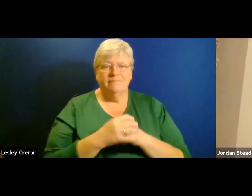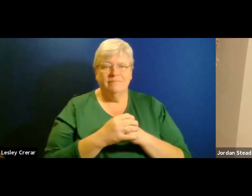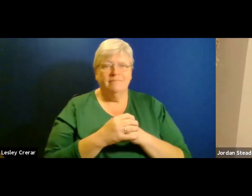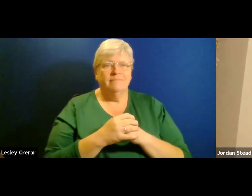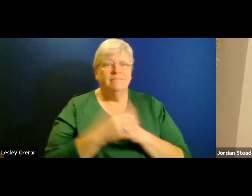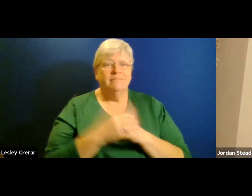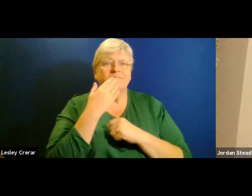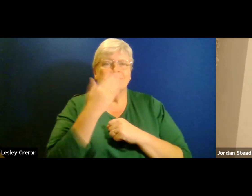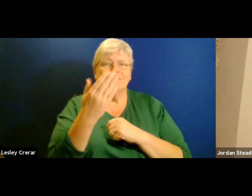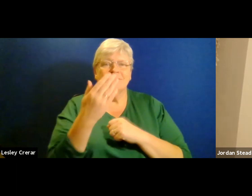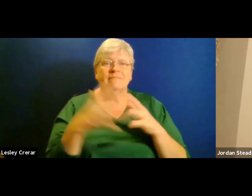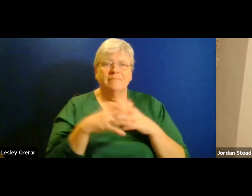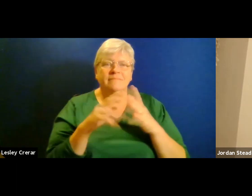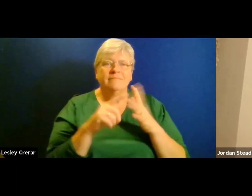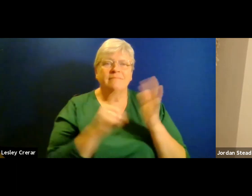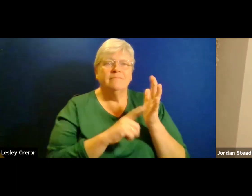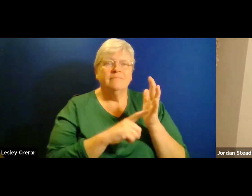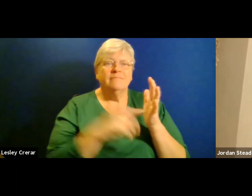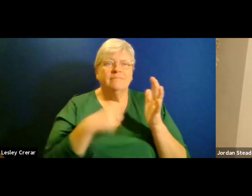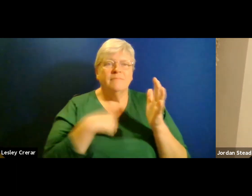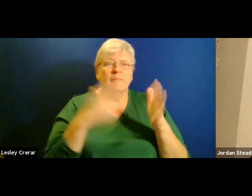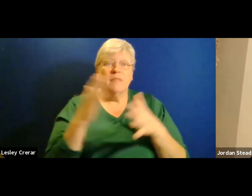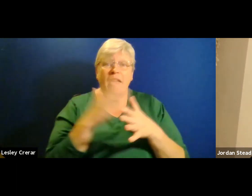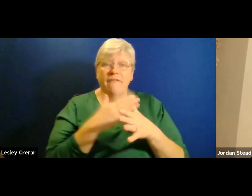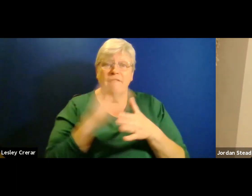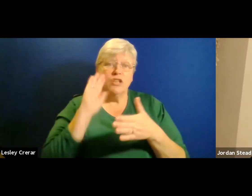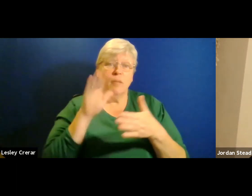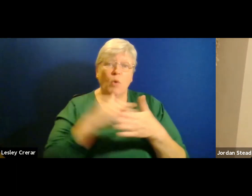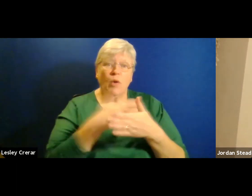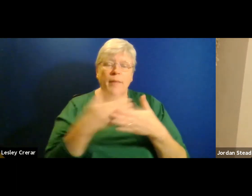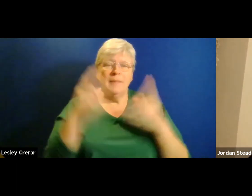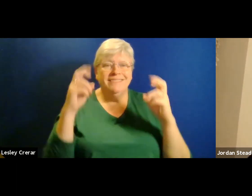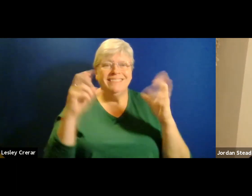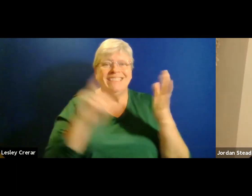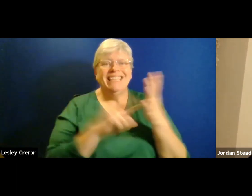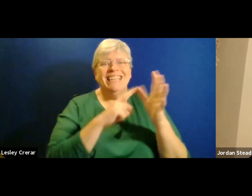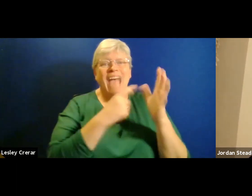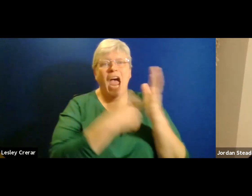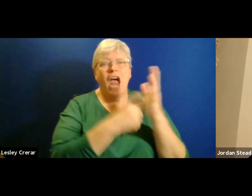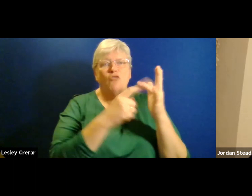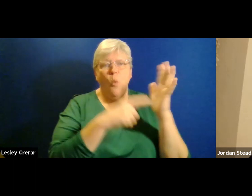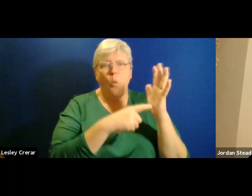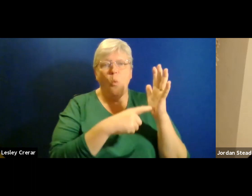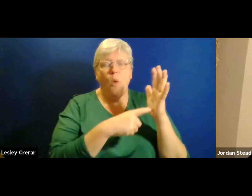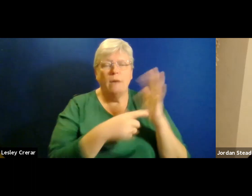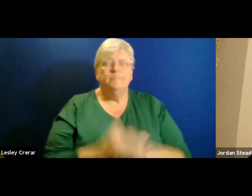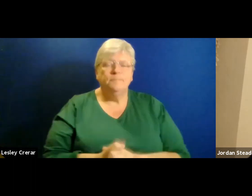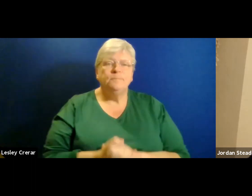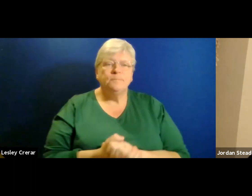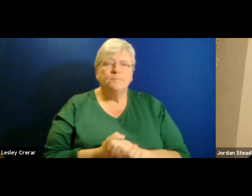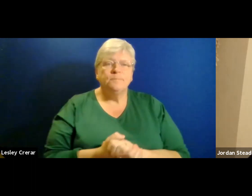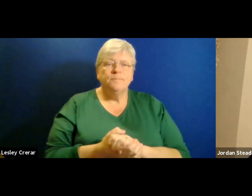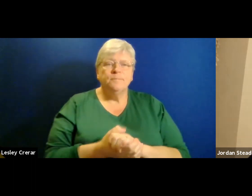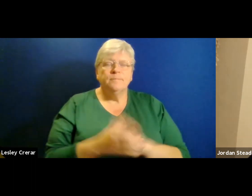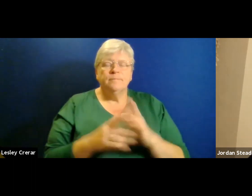Thank you, Will. So my first poem is titled Tarot, so here goes.